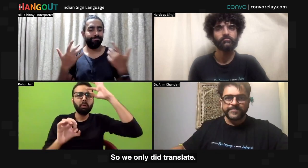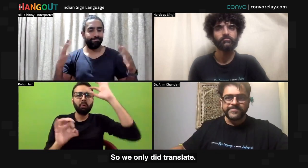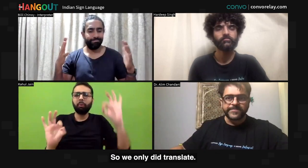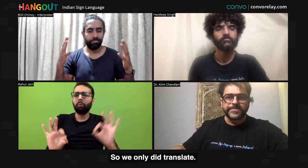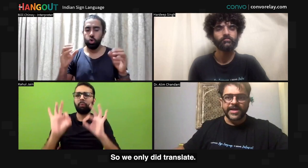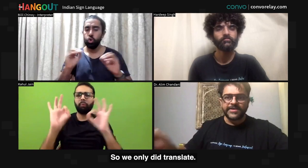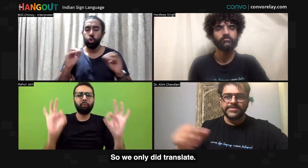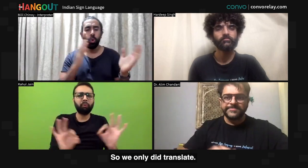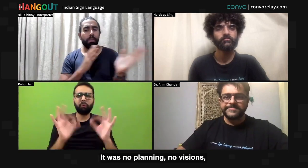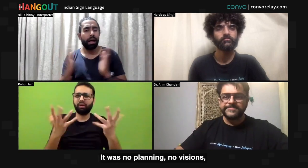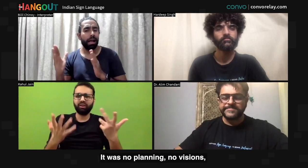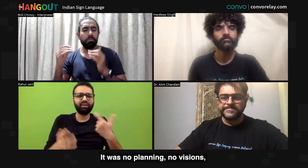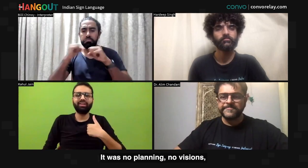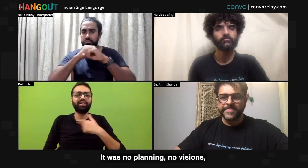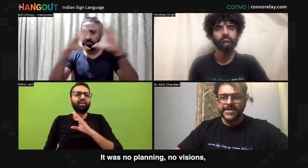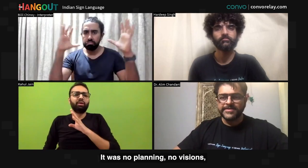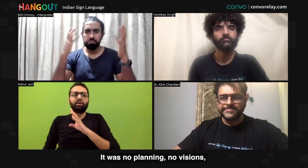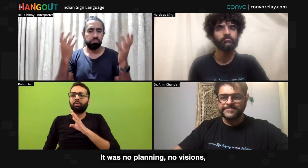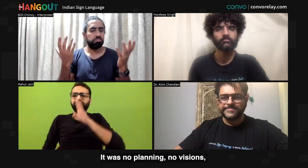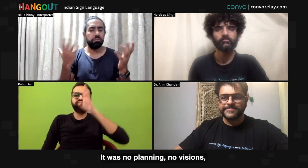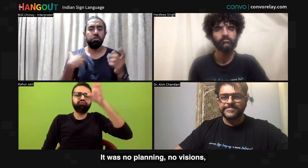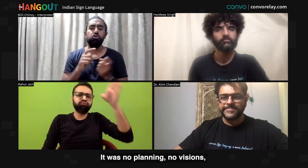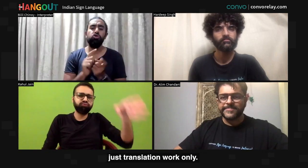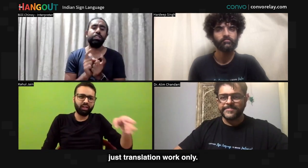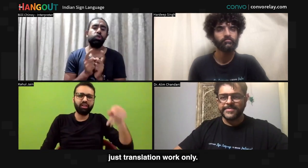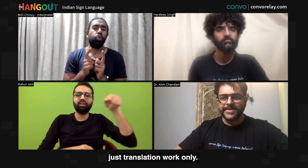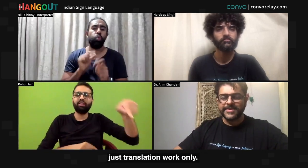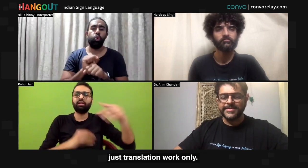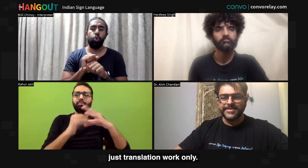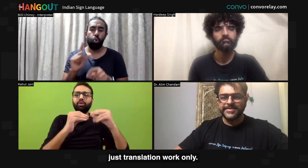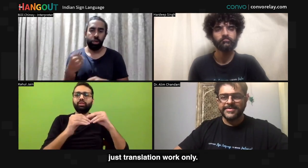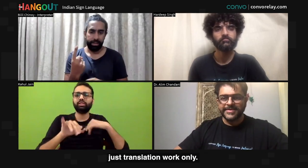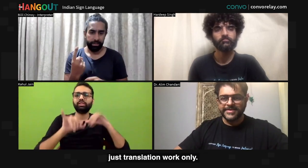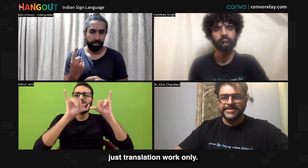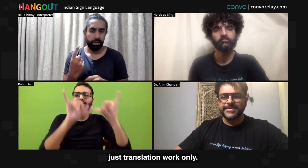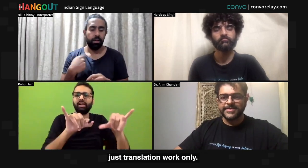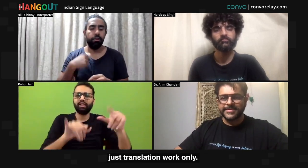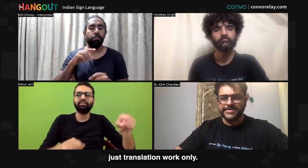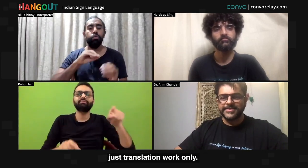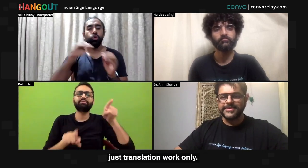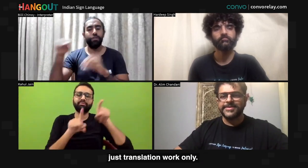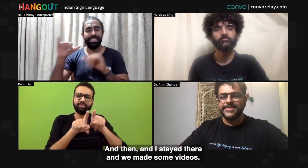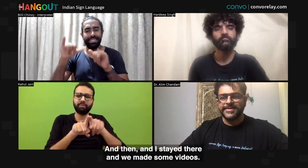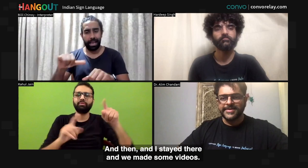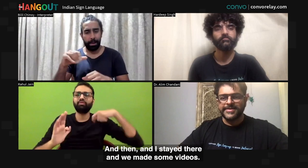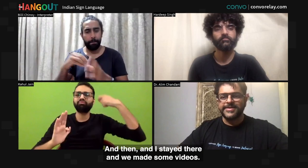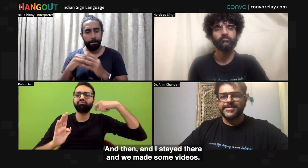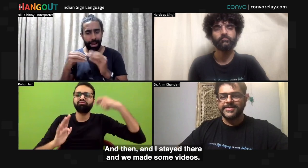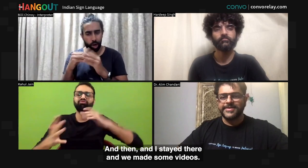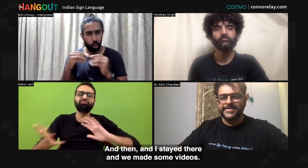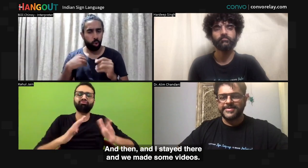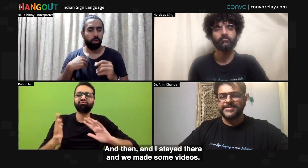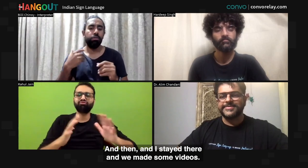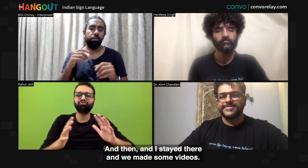did, uh, translate. It was no planning, no visions, just, um, translation work only. And then, um, and I stayed there,